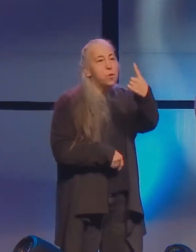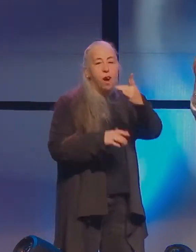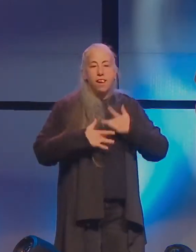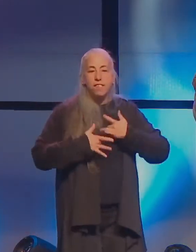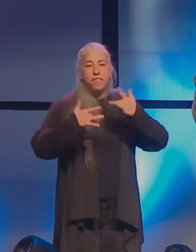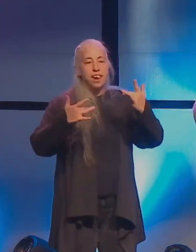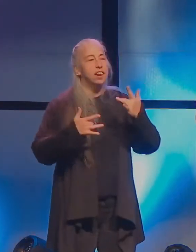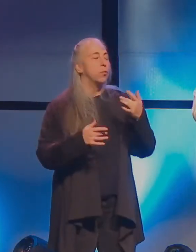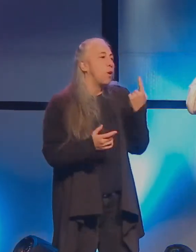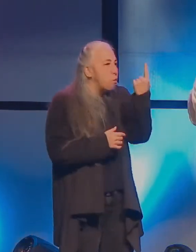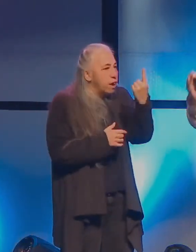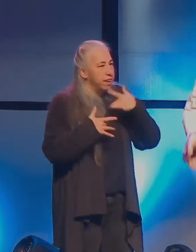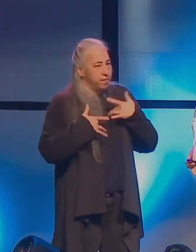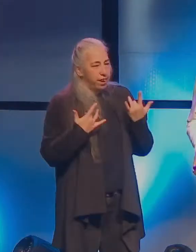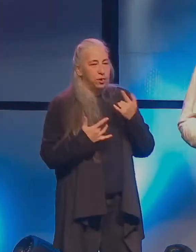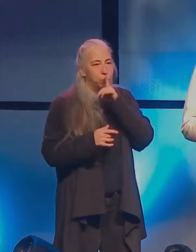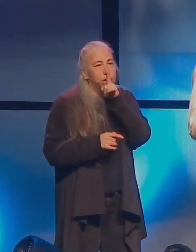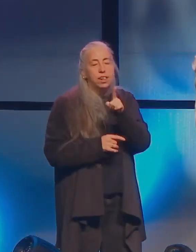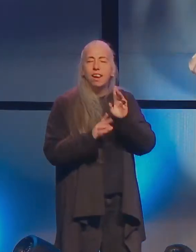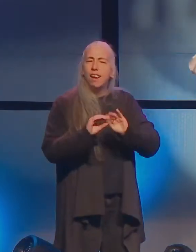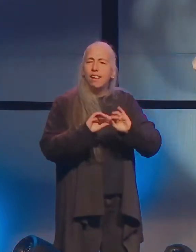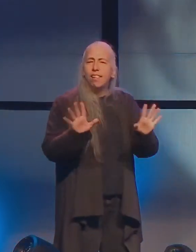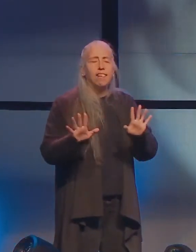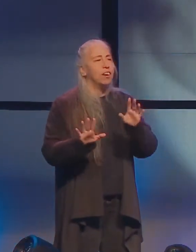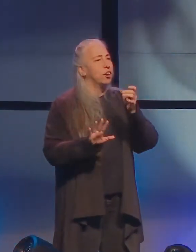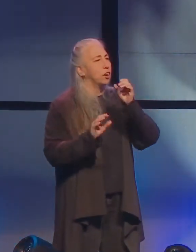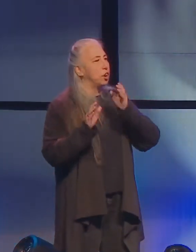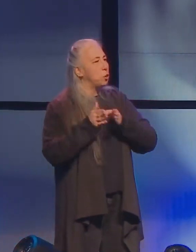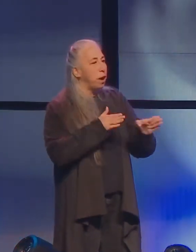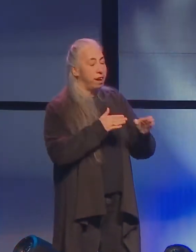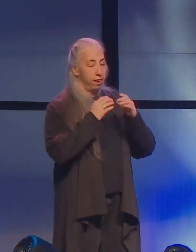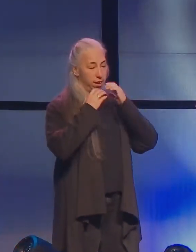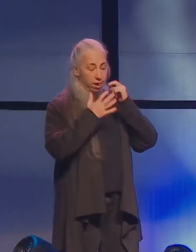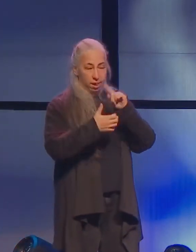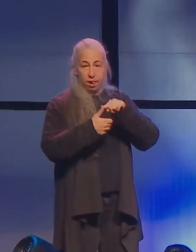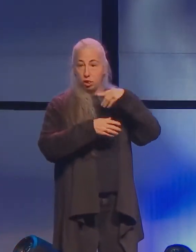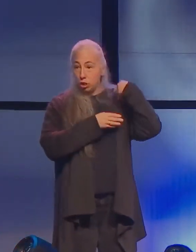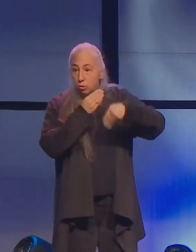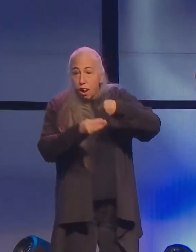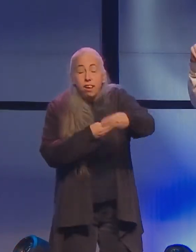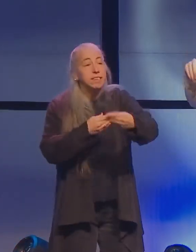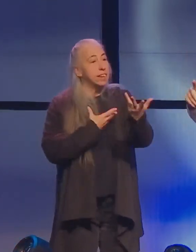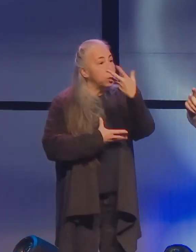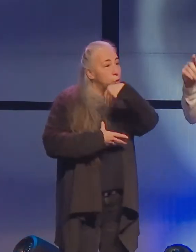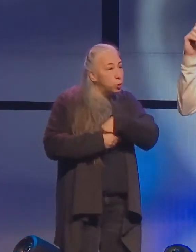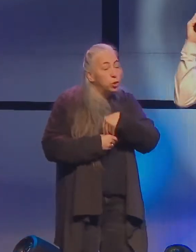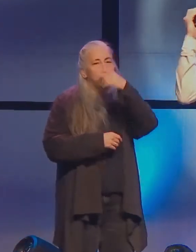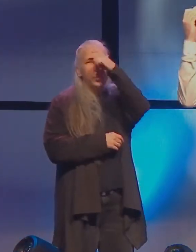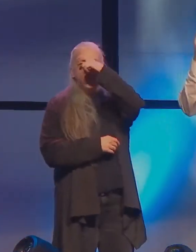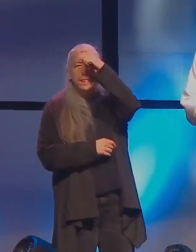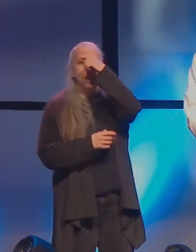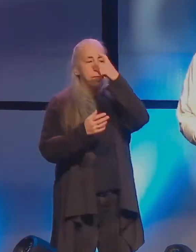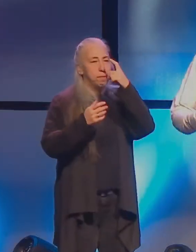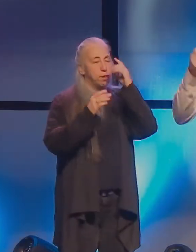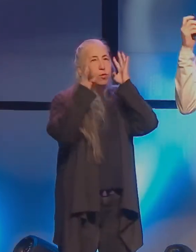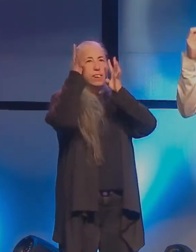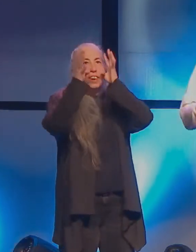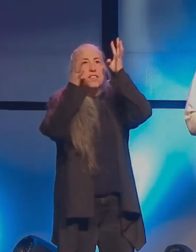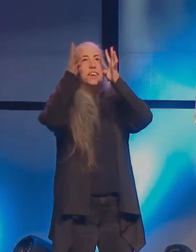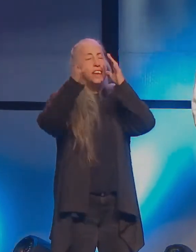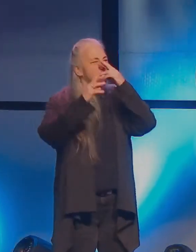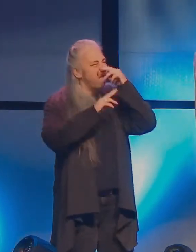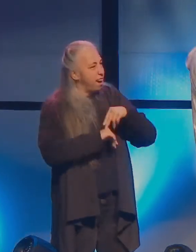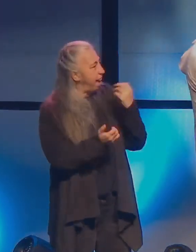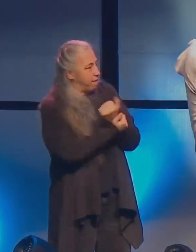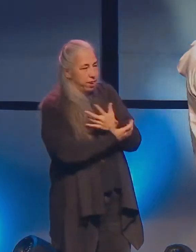have, one of the events that is the clearest ways that we live out all of our values, right? Generosity and inclusion and wisdom and creativity and